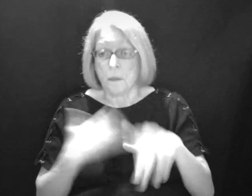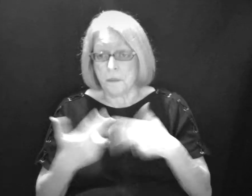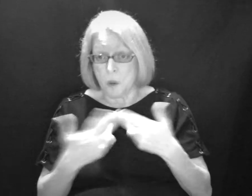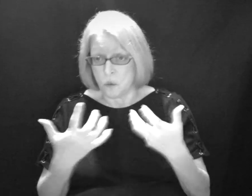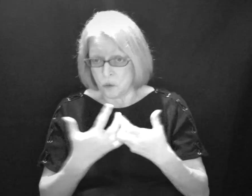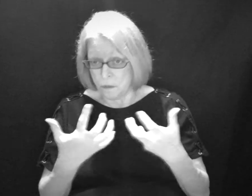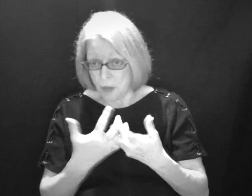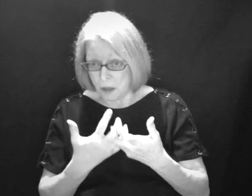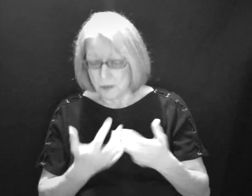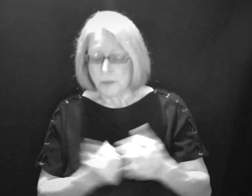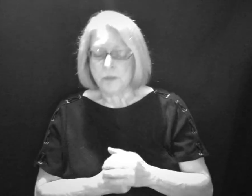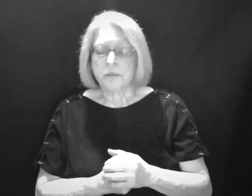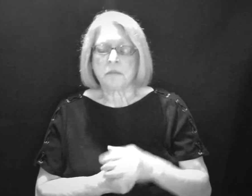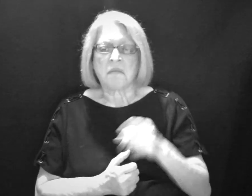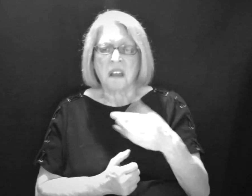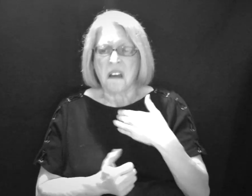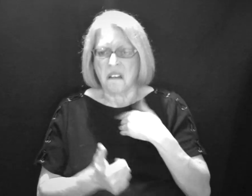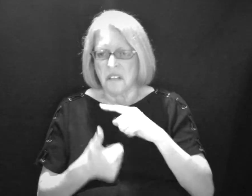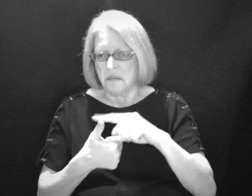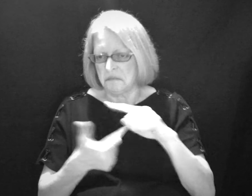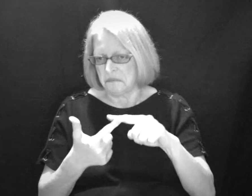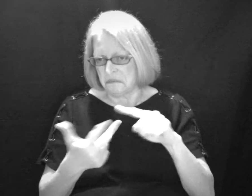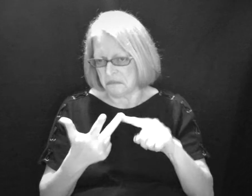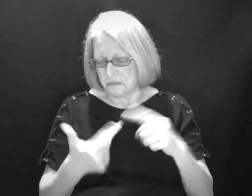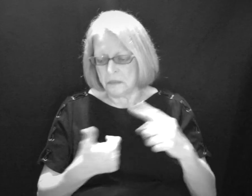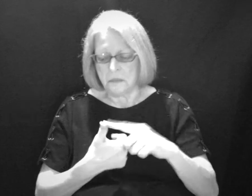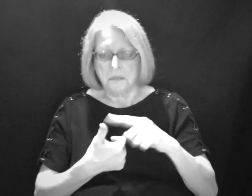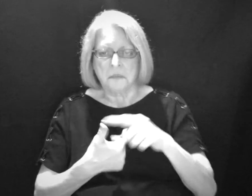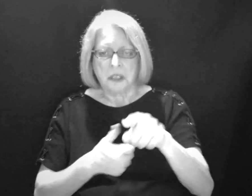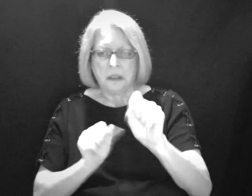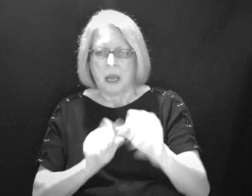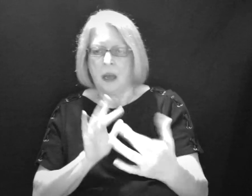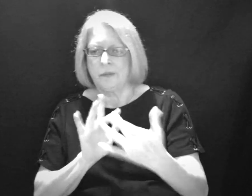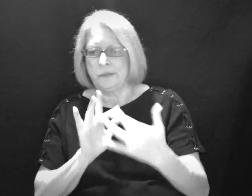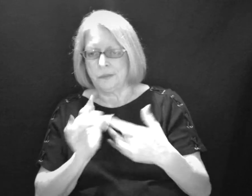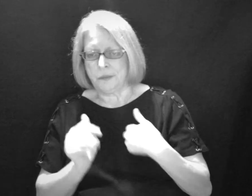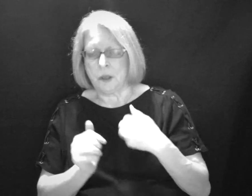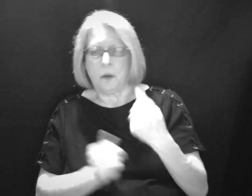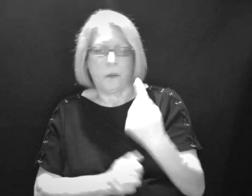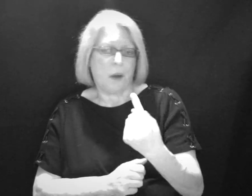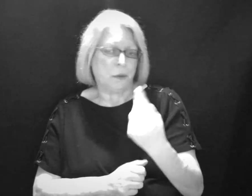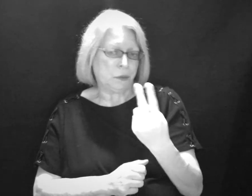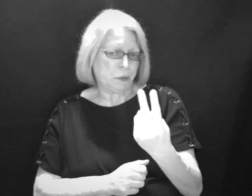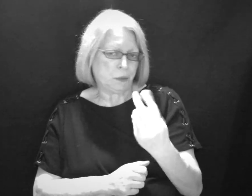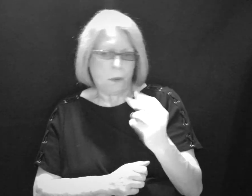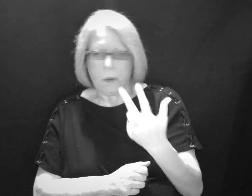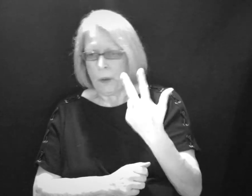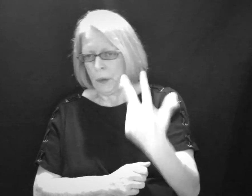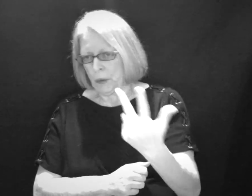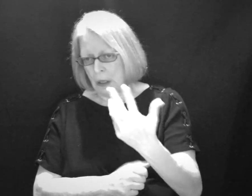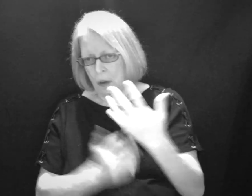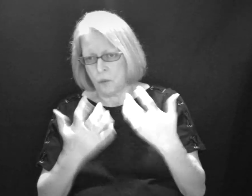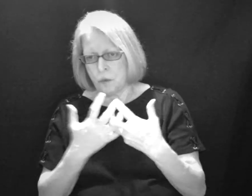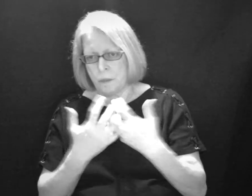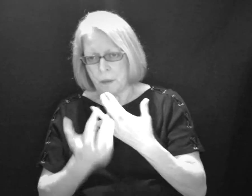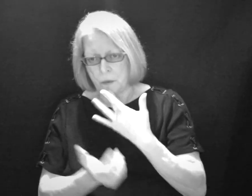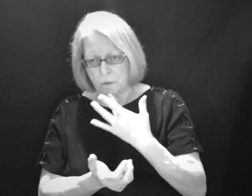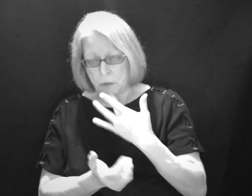So left 10 about, 11's good, and 11. Okay, so